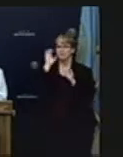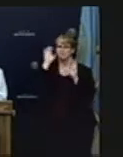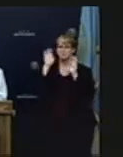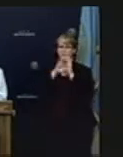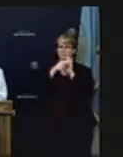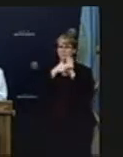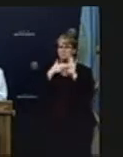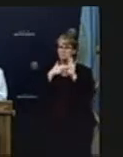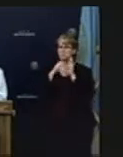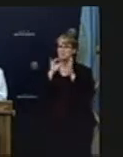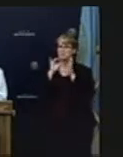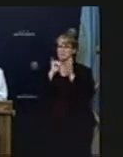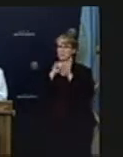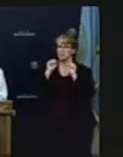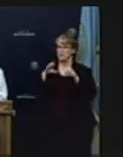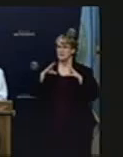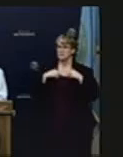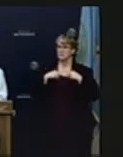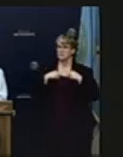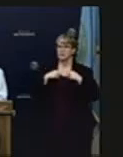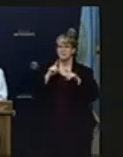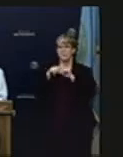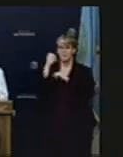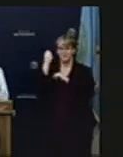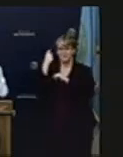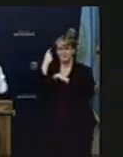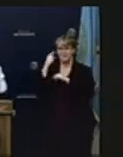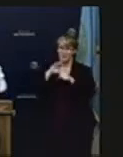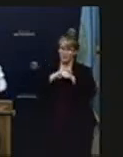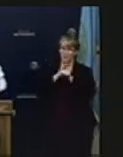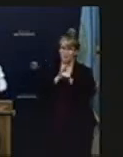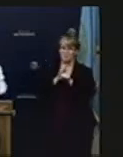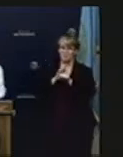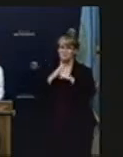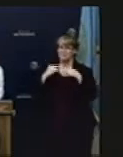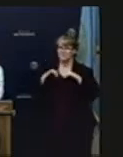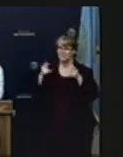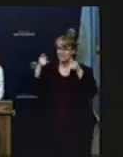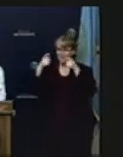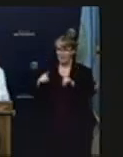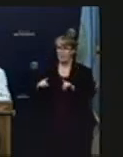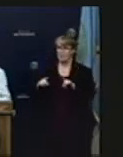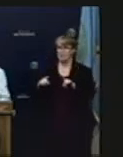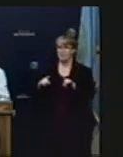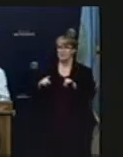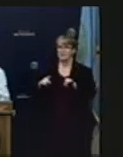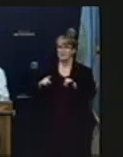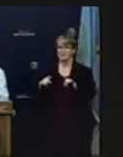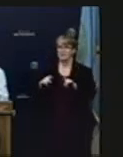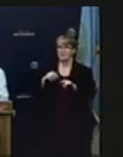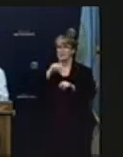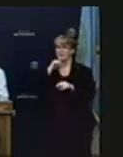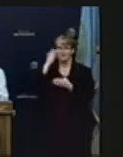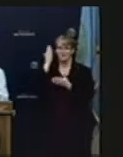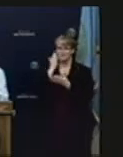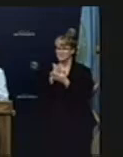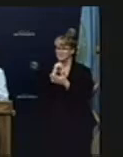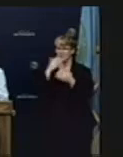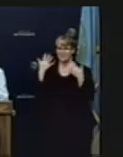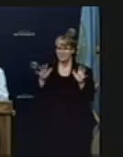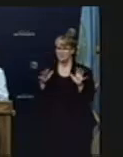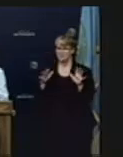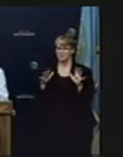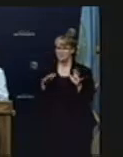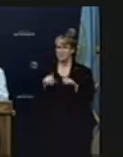doable. The virus is still coming, and I think that's the hardest part, is that we're still in this, and we will still have to